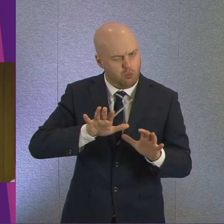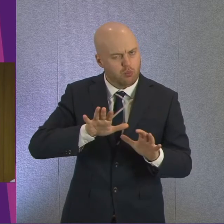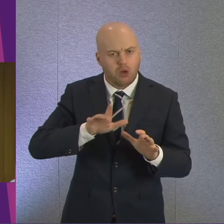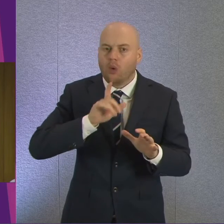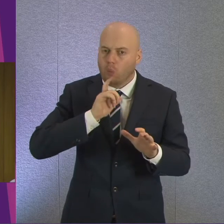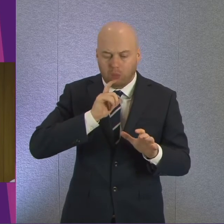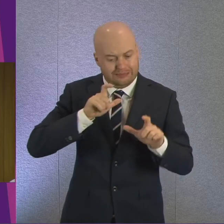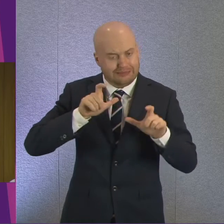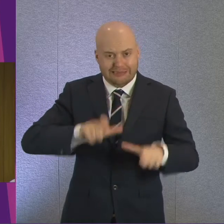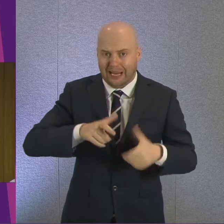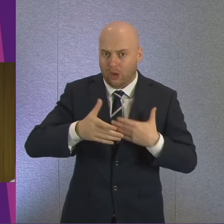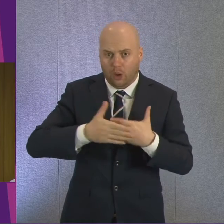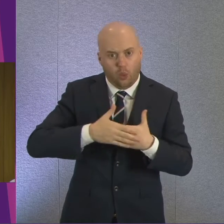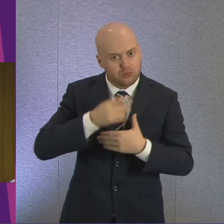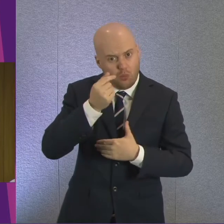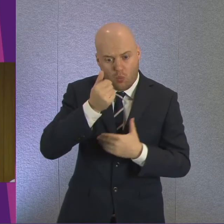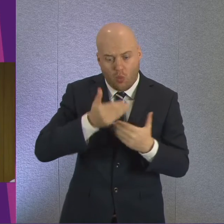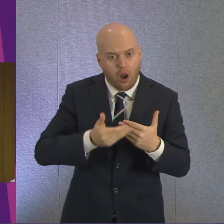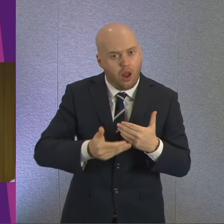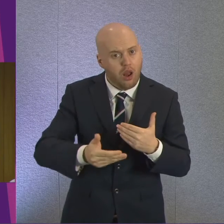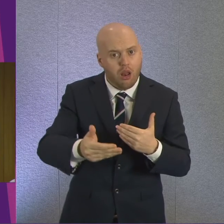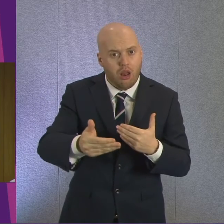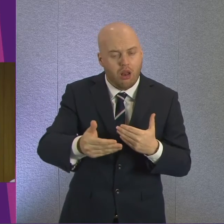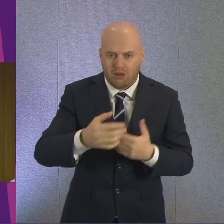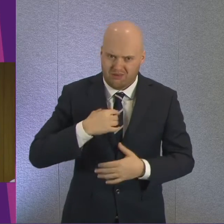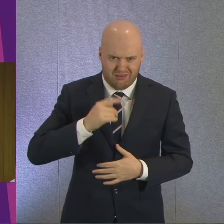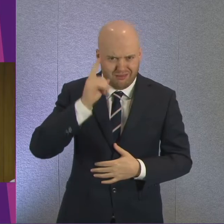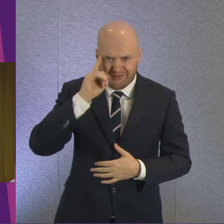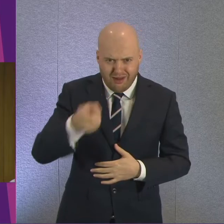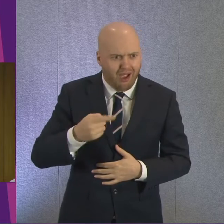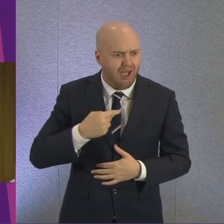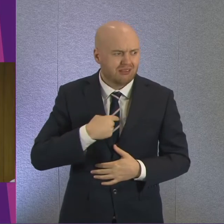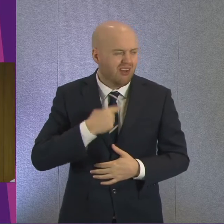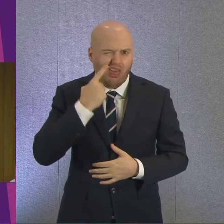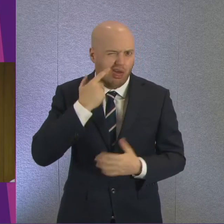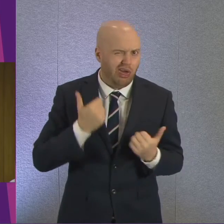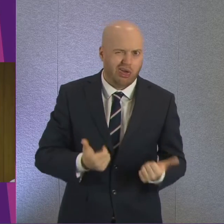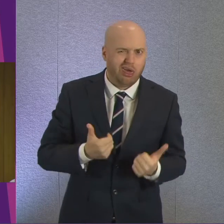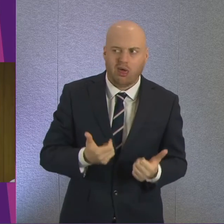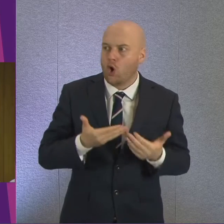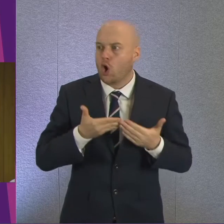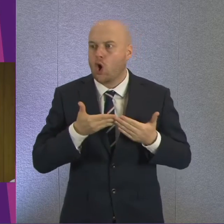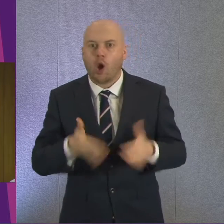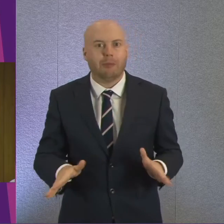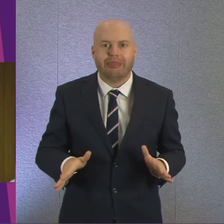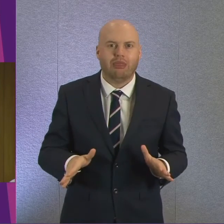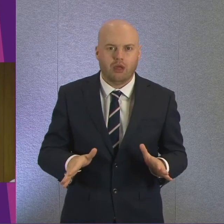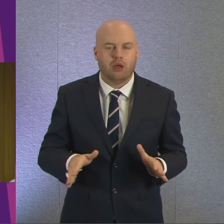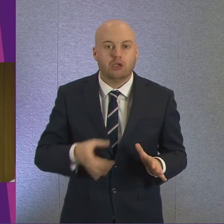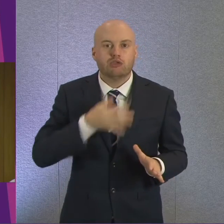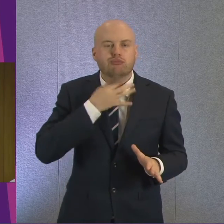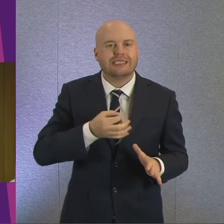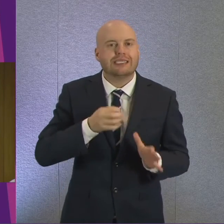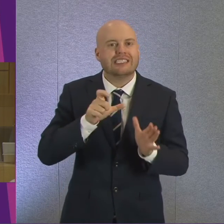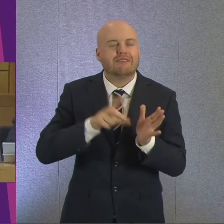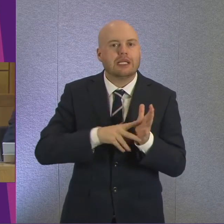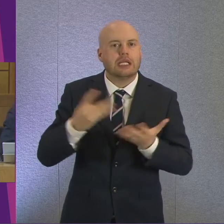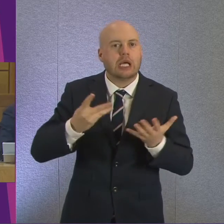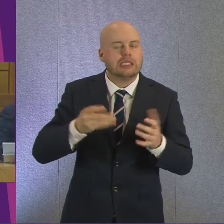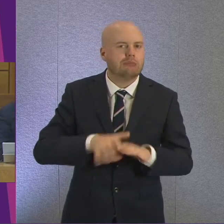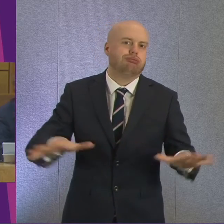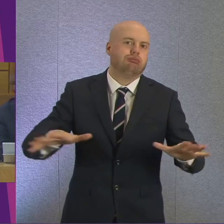risk undermining the effectiveness of the steps that we have taken in halting the spread of the virus. Ian